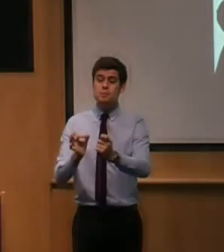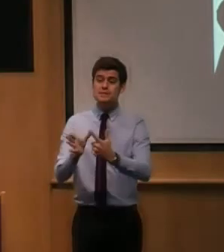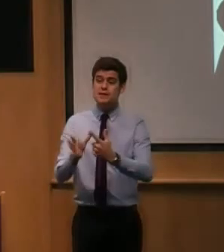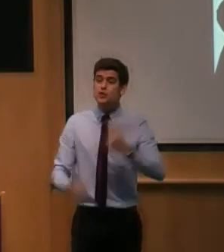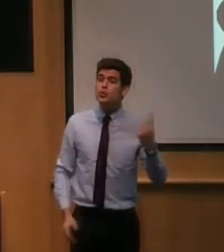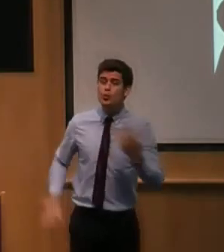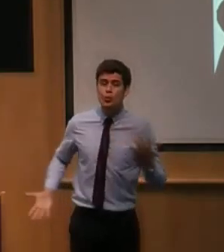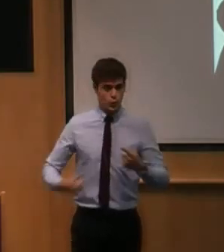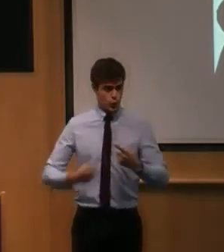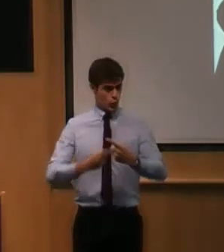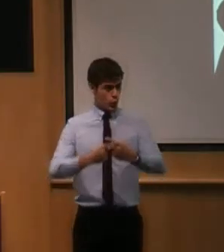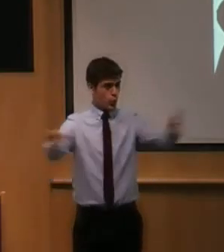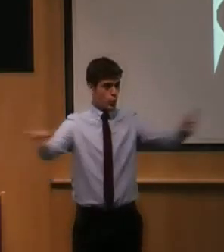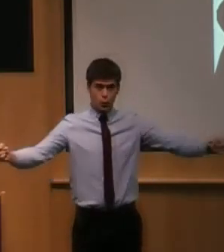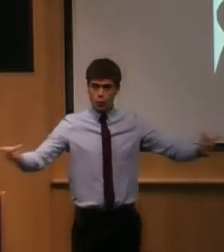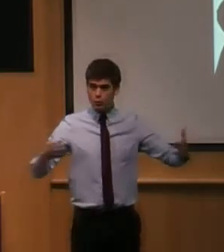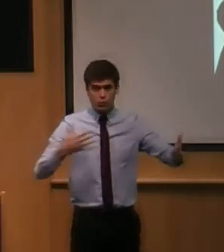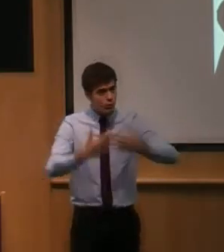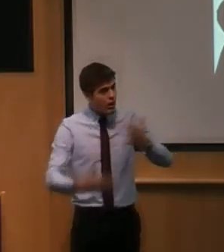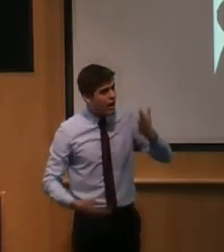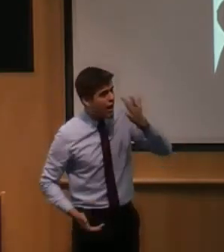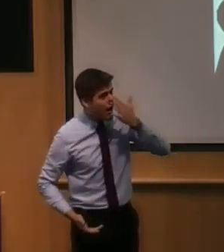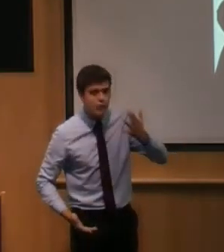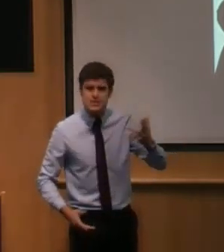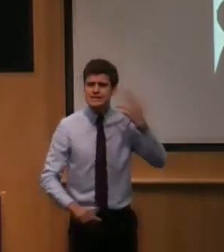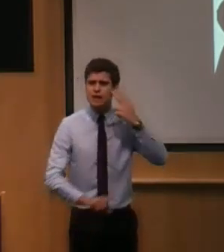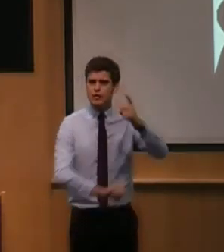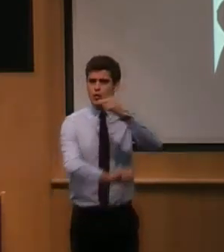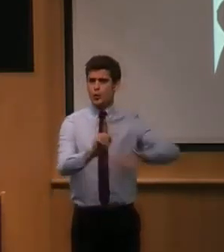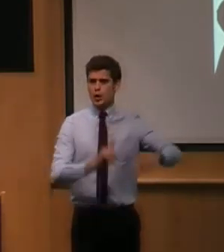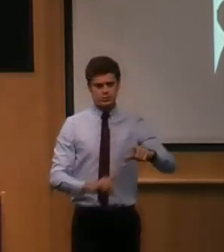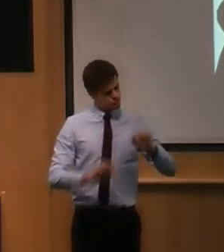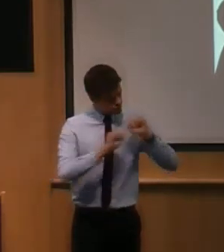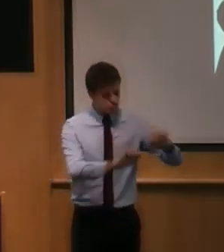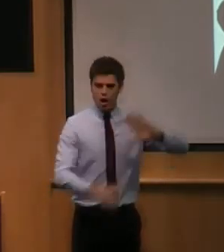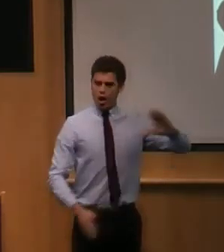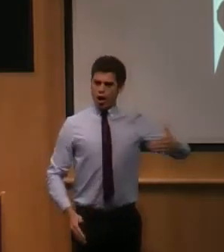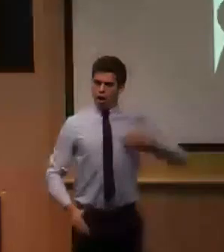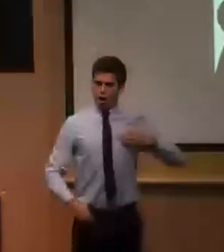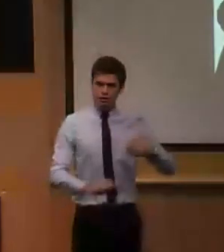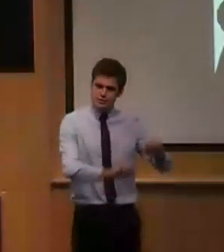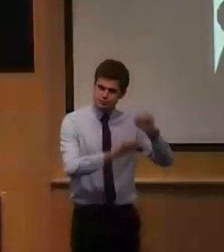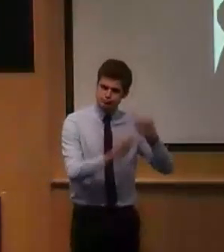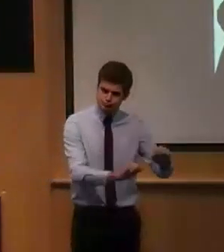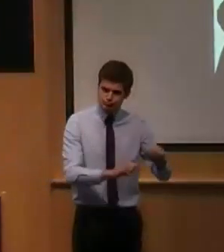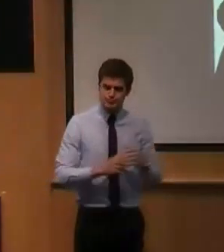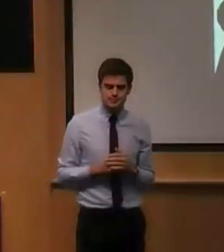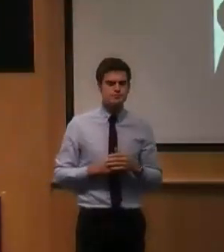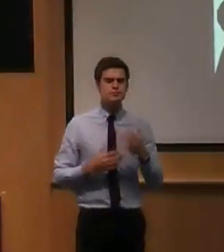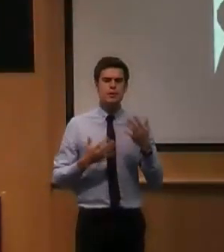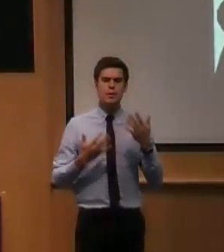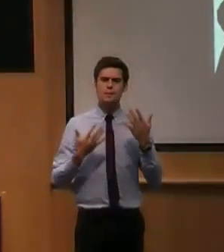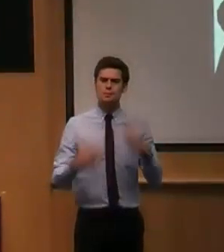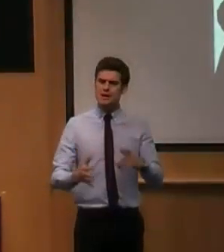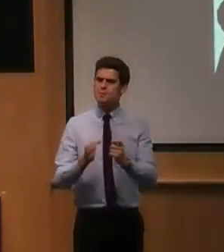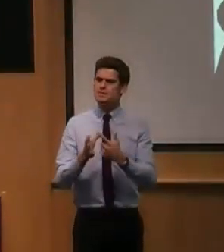to support people all across the age ranges. And simply put, the British Deaf Association is you. That's who we are. We are